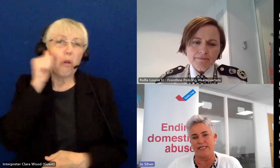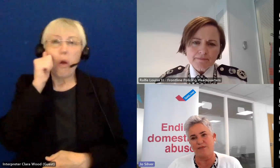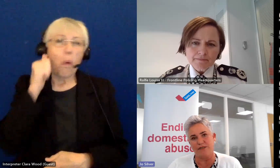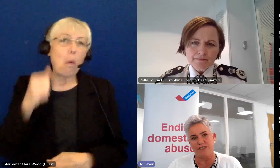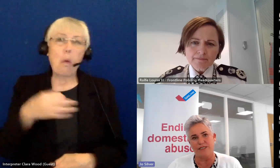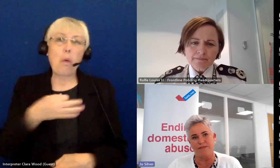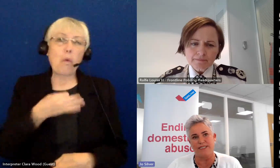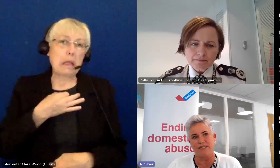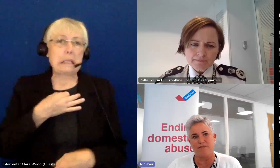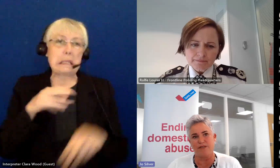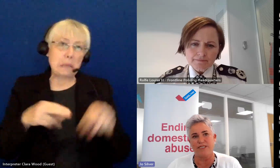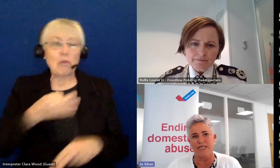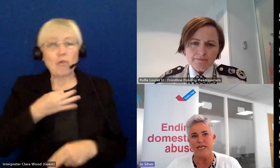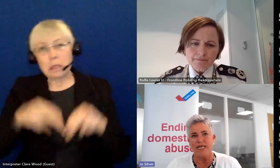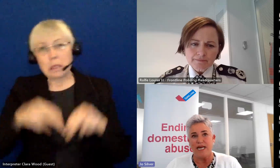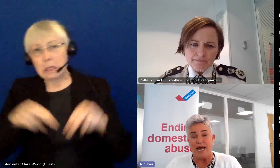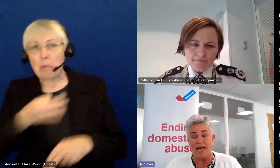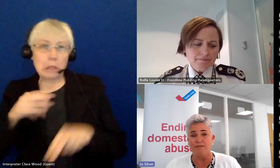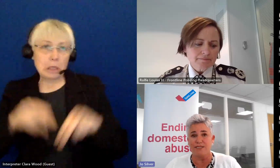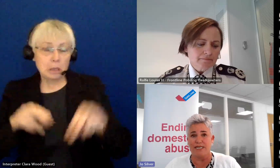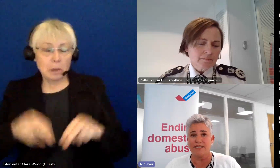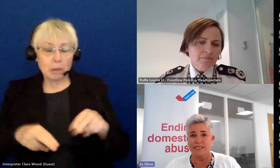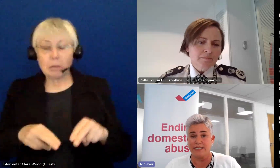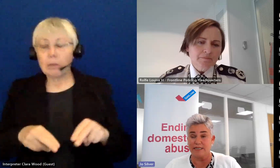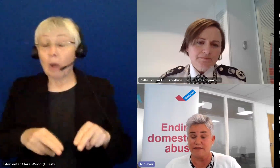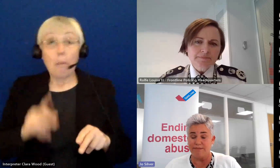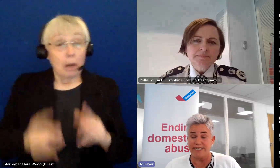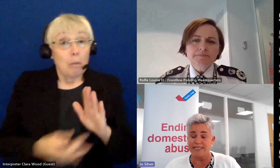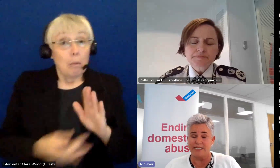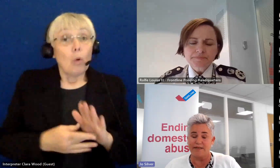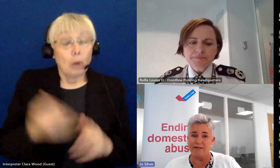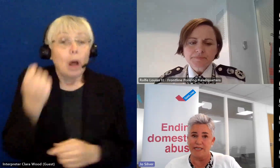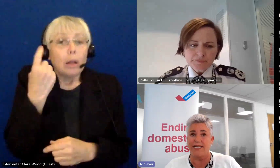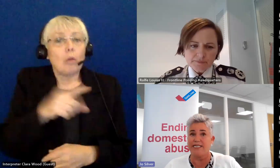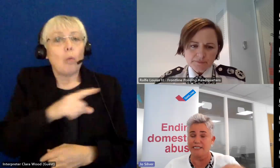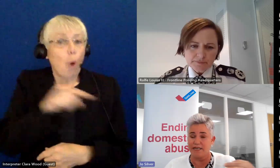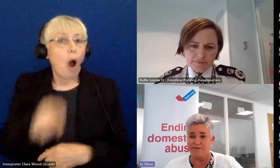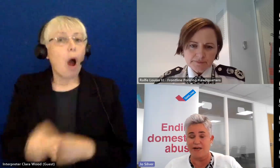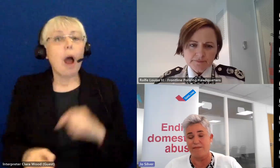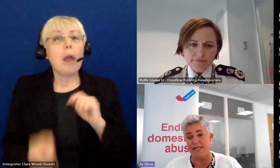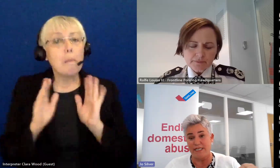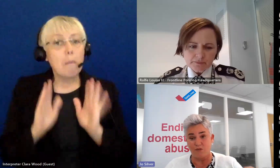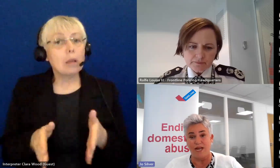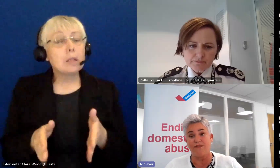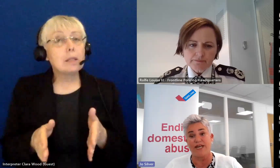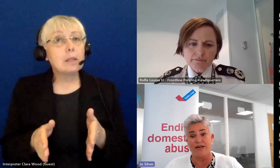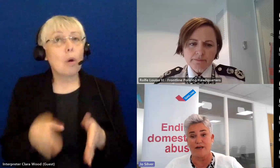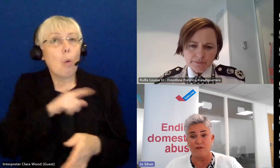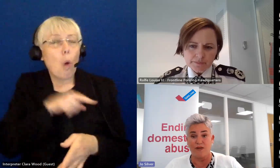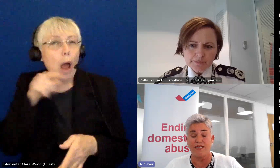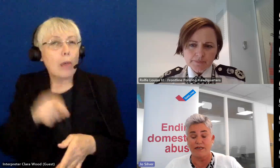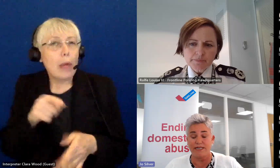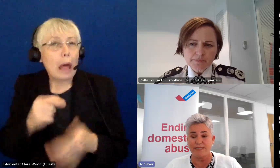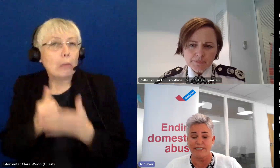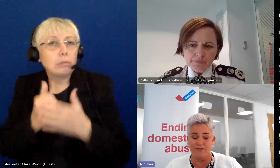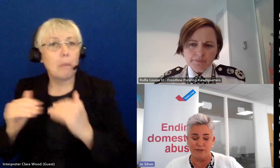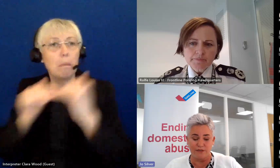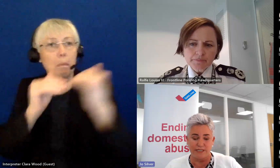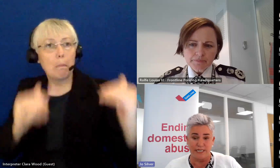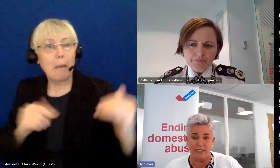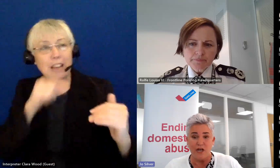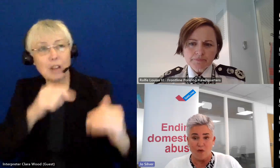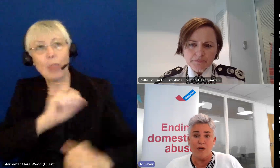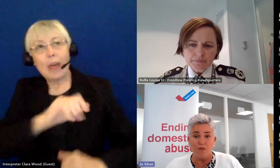a risk-led approach to domestic abuse helps us meet the needs of families where they are with our